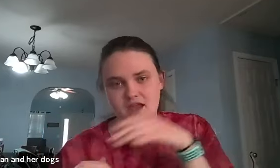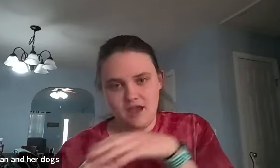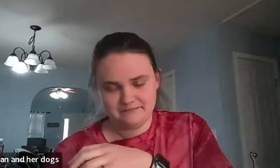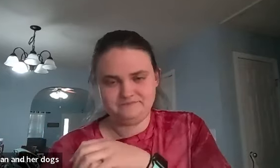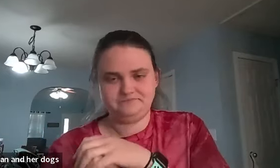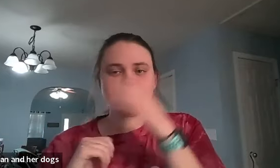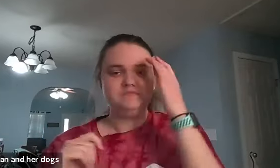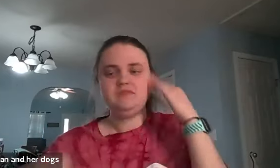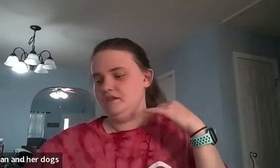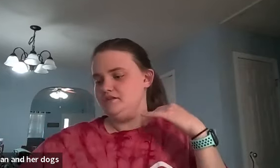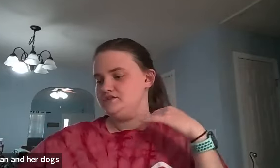yeah. So